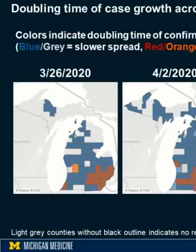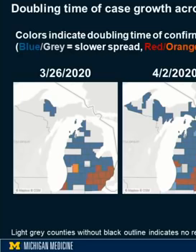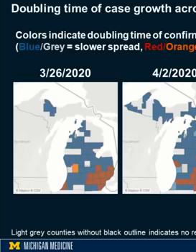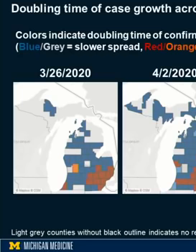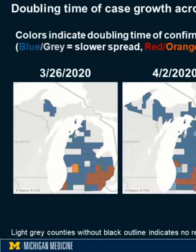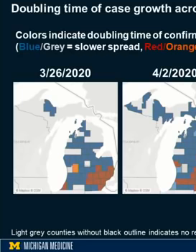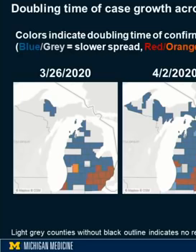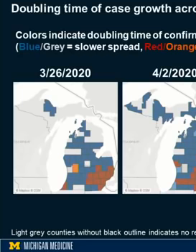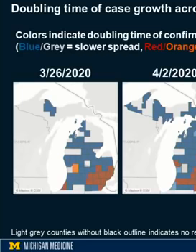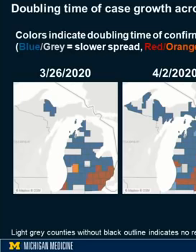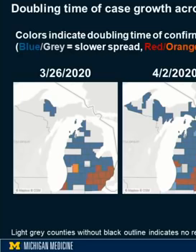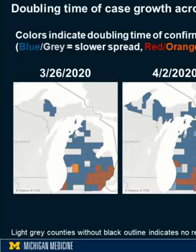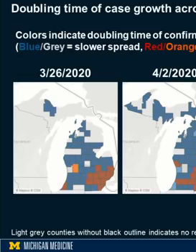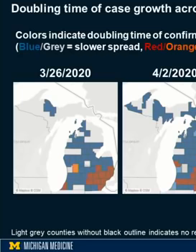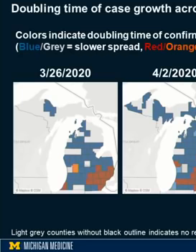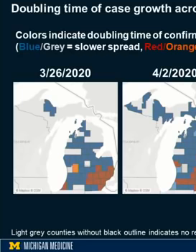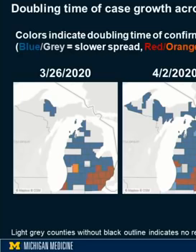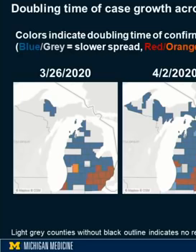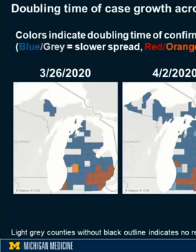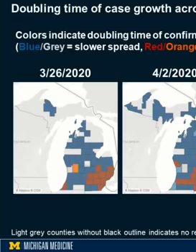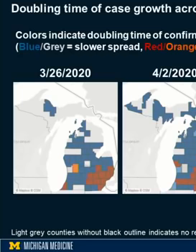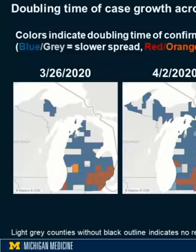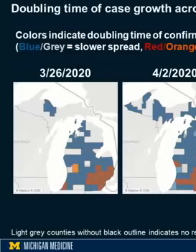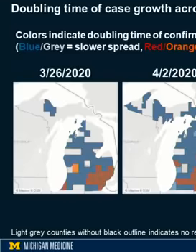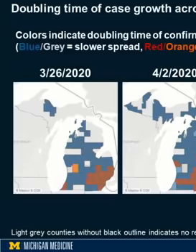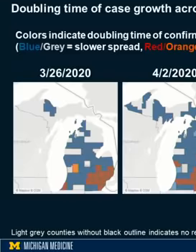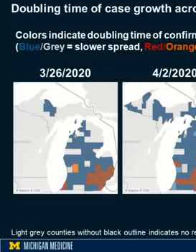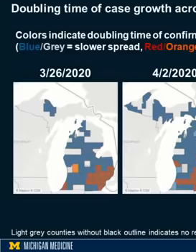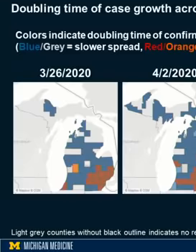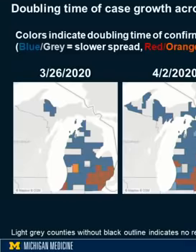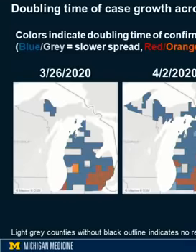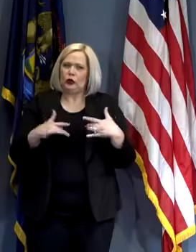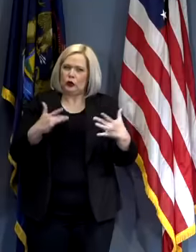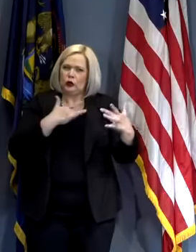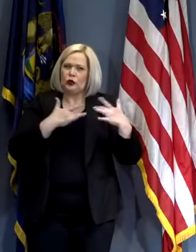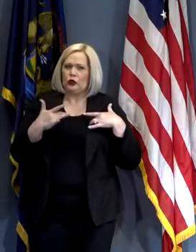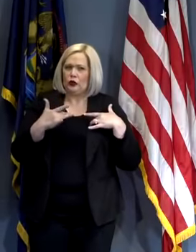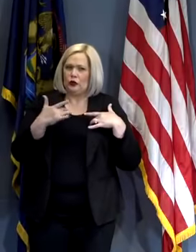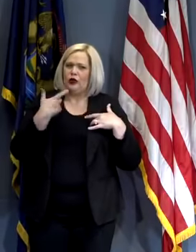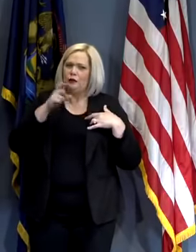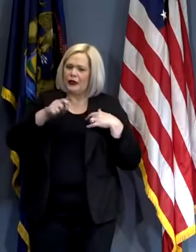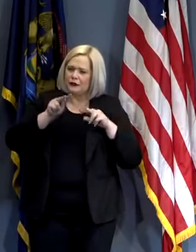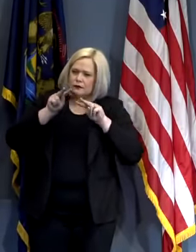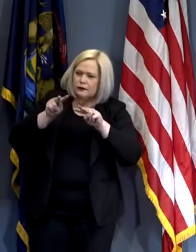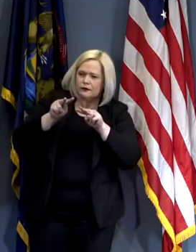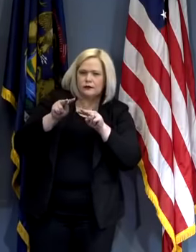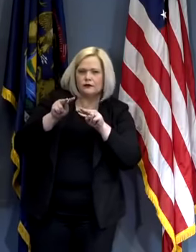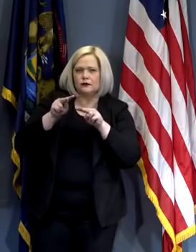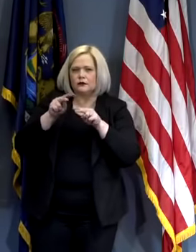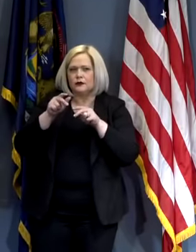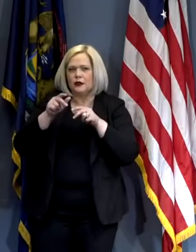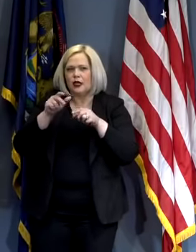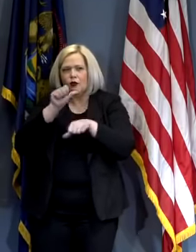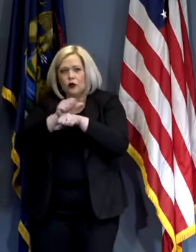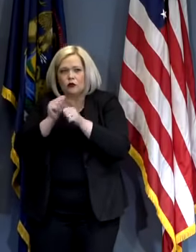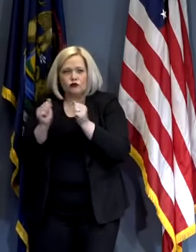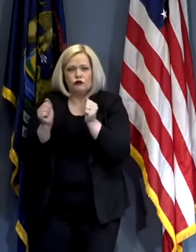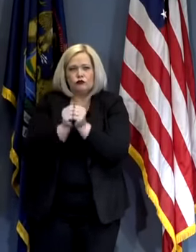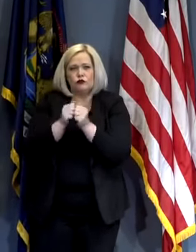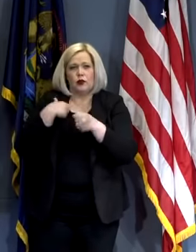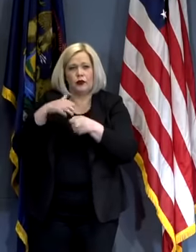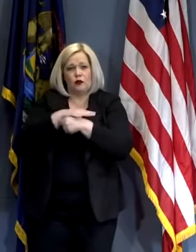are places to be concerned about as well. We're going to continue to monitor and work closely with our local health departments